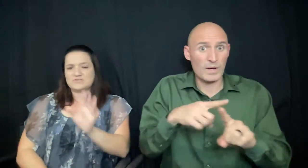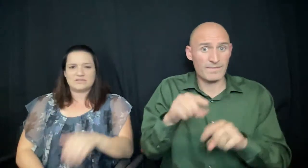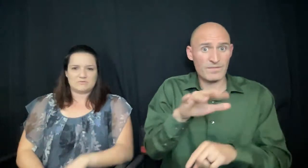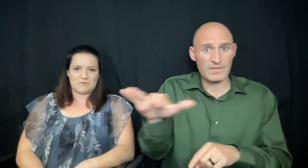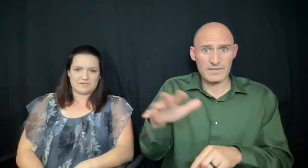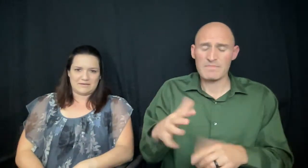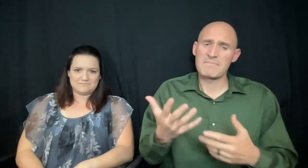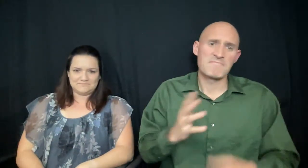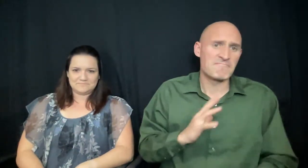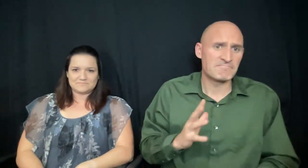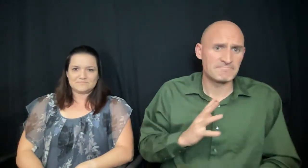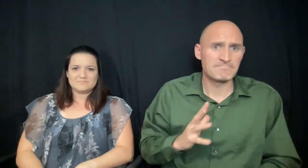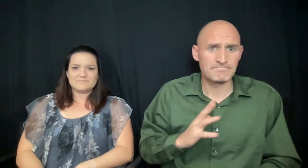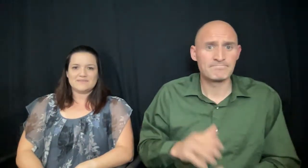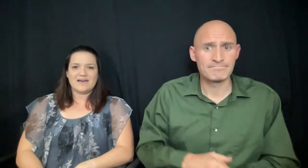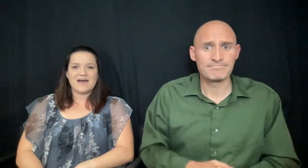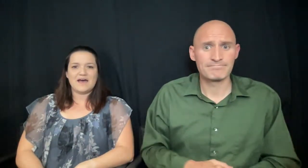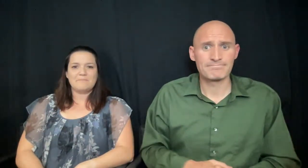nothing wrong with that.